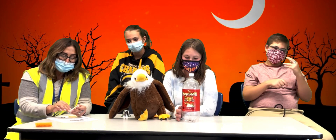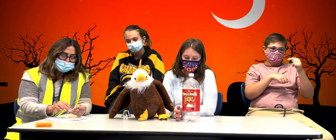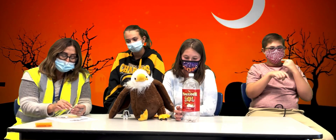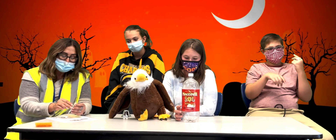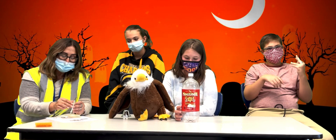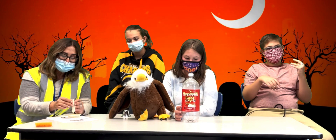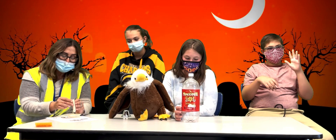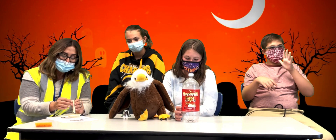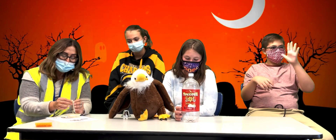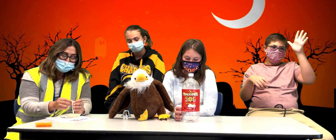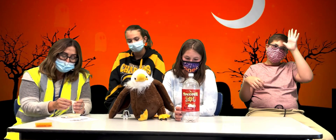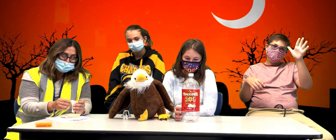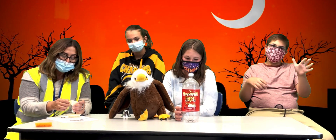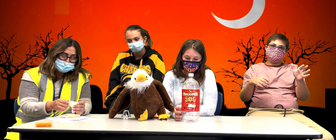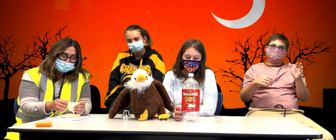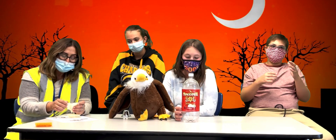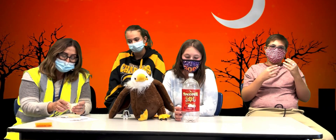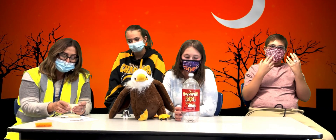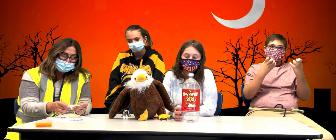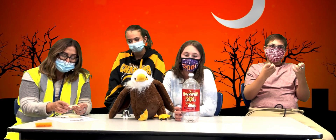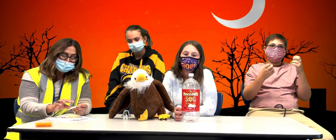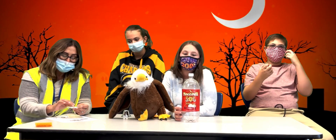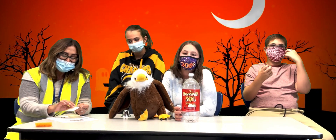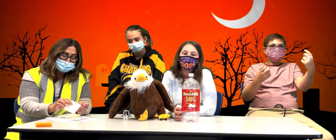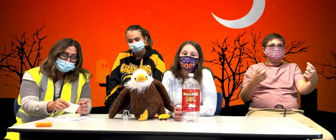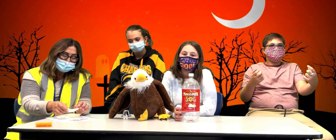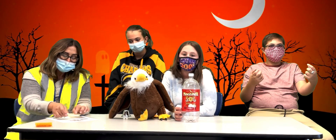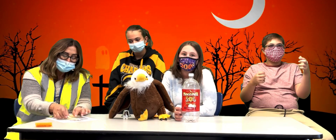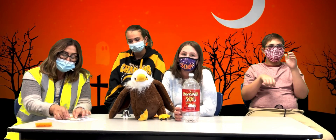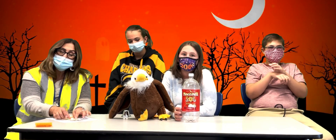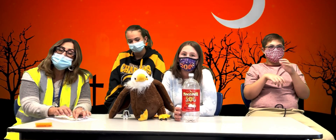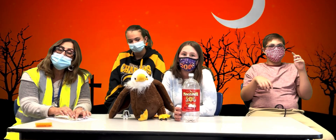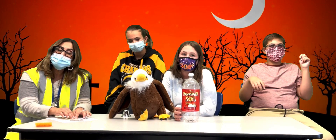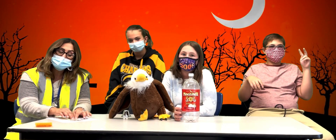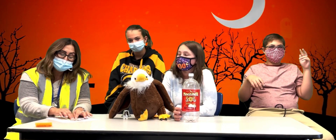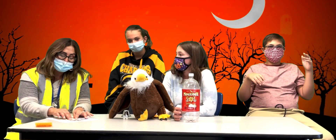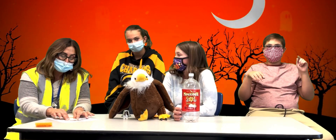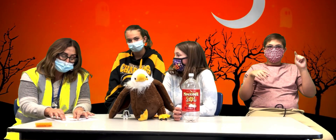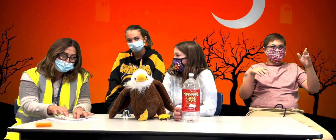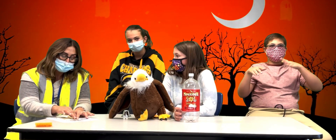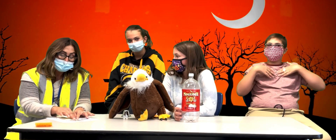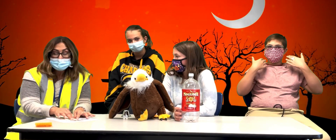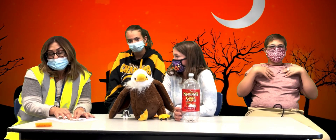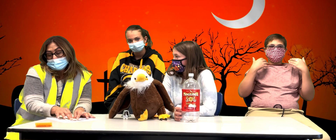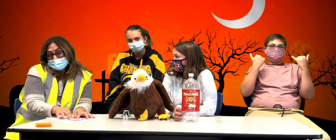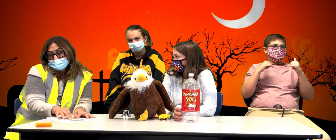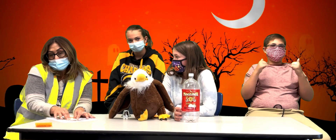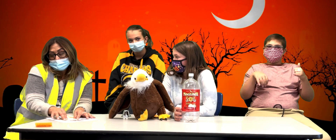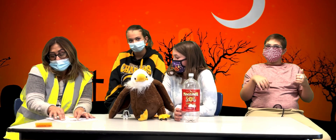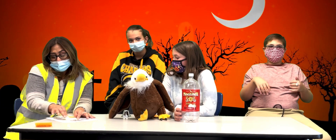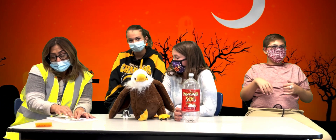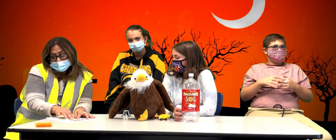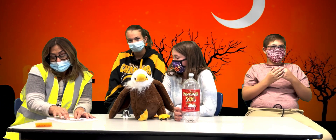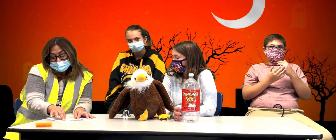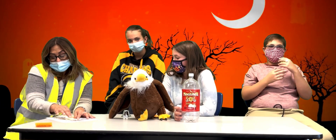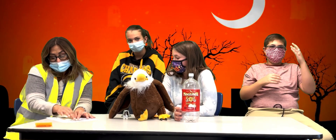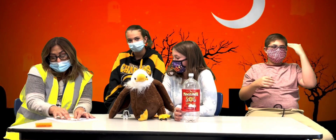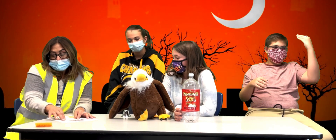your parents allow you to watch things that you are way too young to watch. How do I